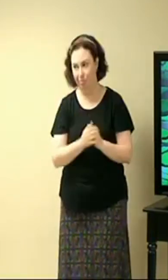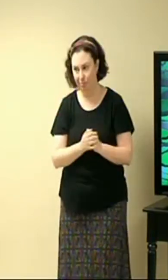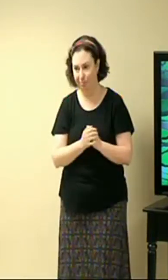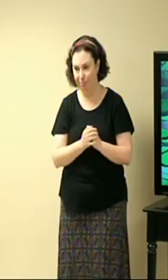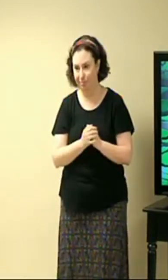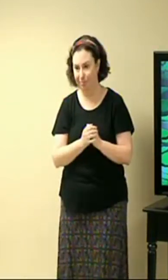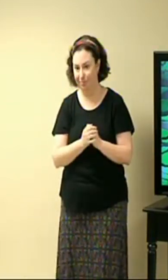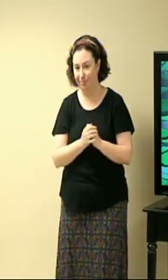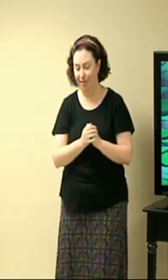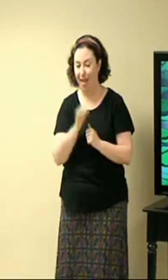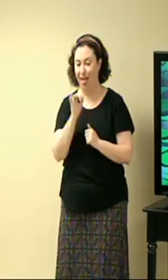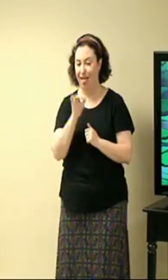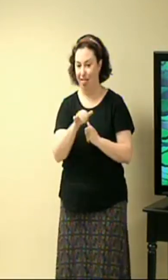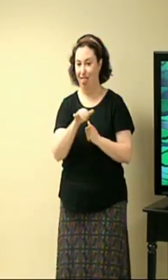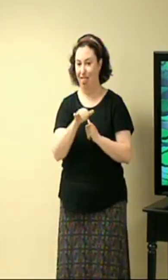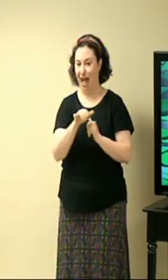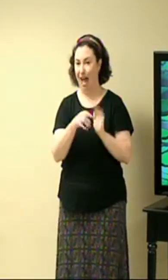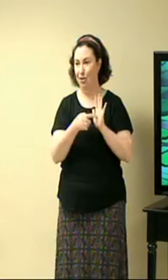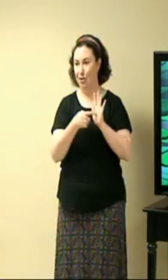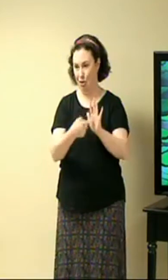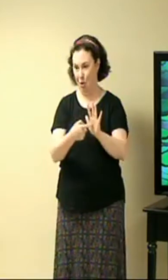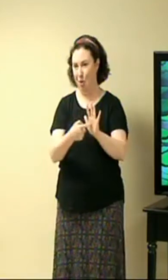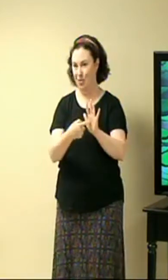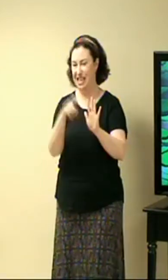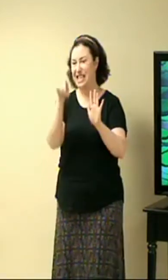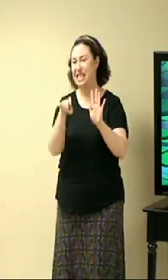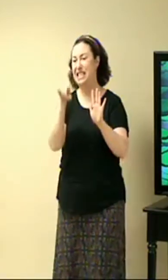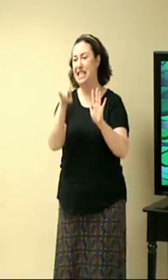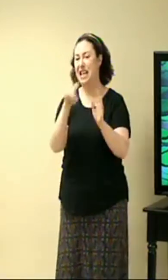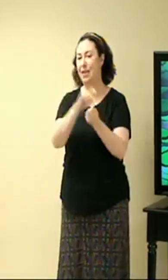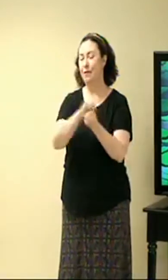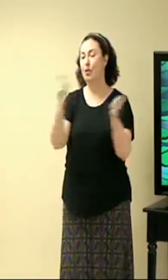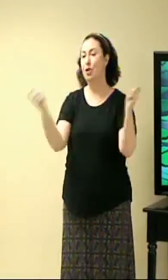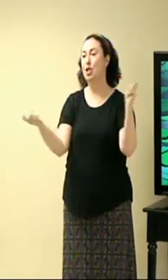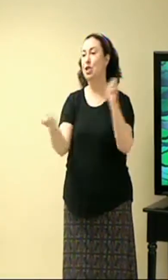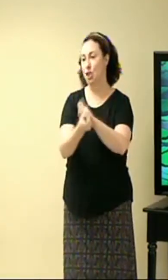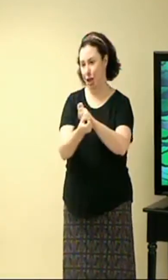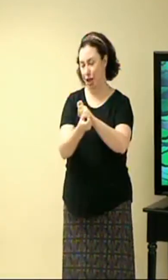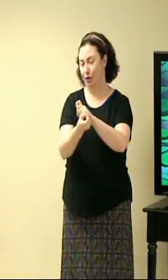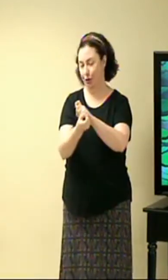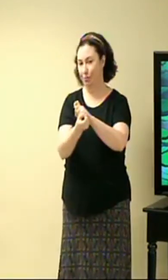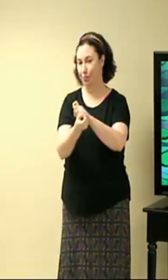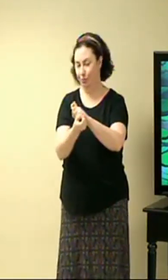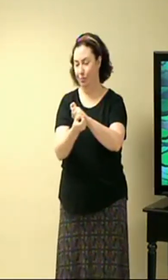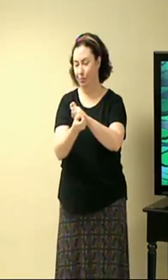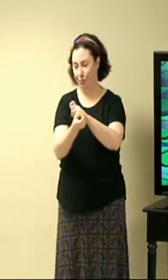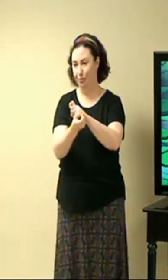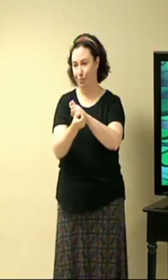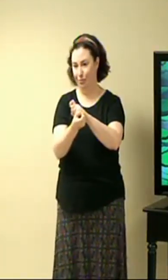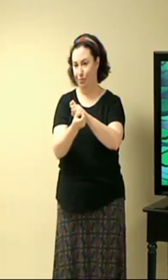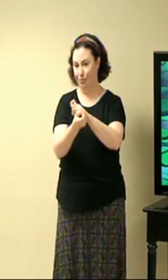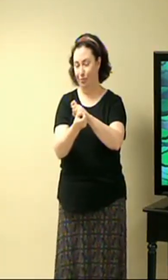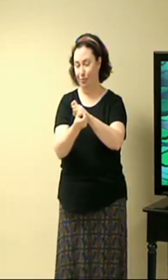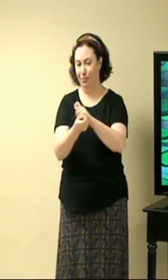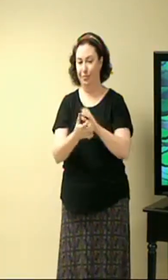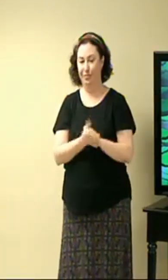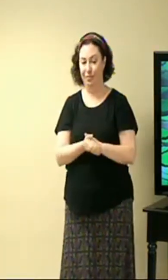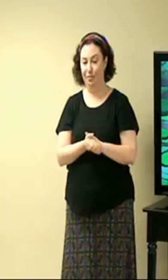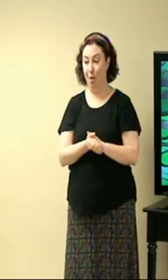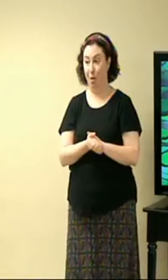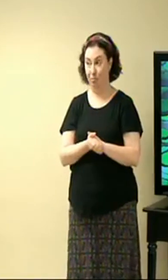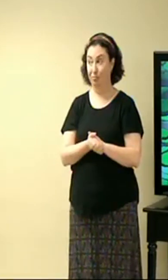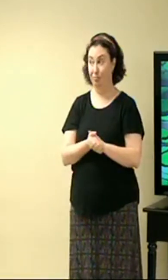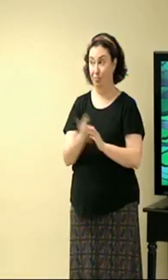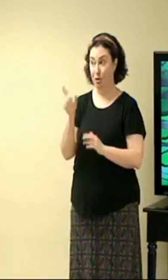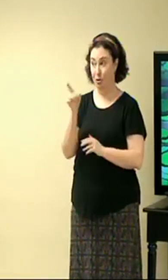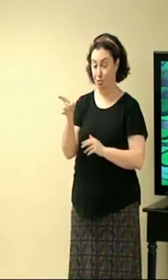a picture of reformation or transformation, of bringing change into the church. And so the question you and I